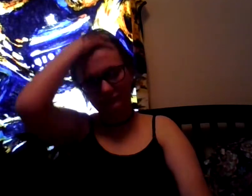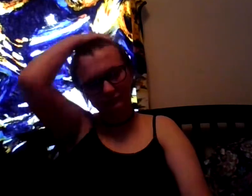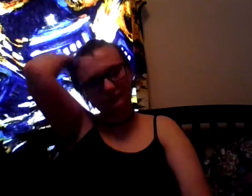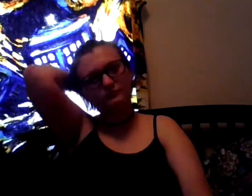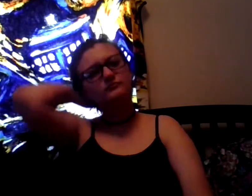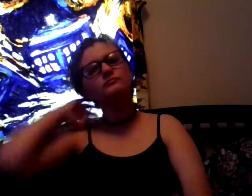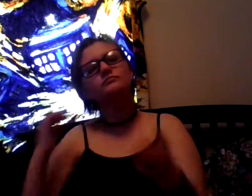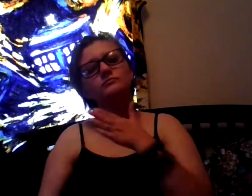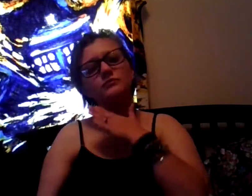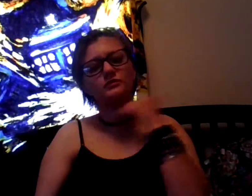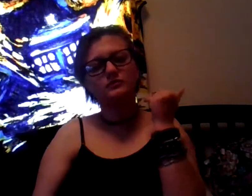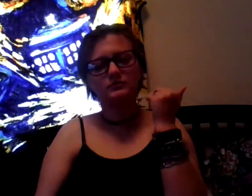Guillotine.